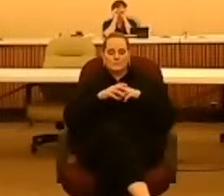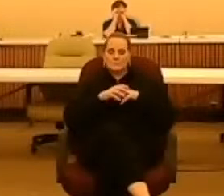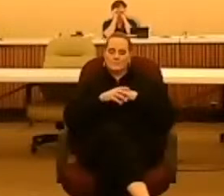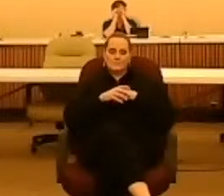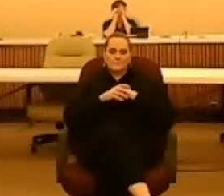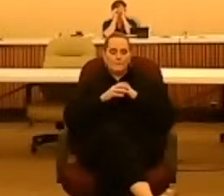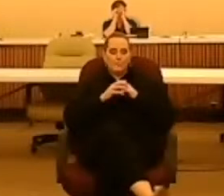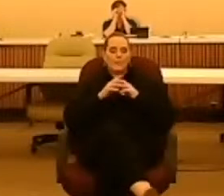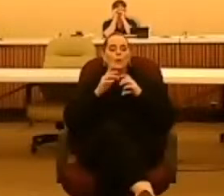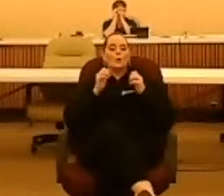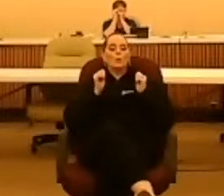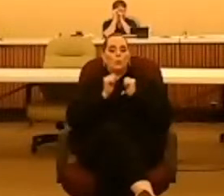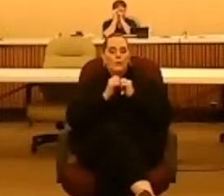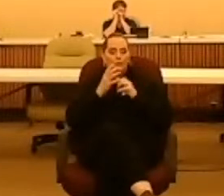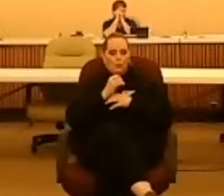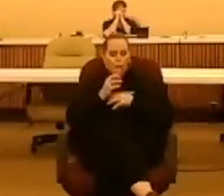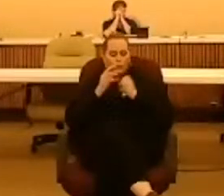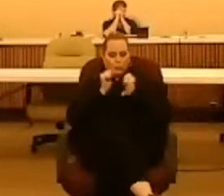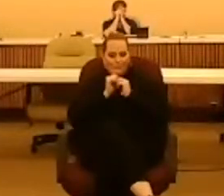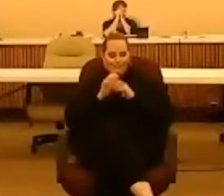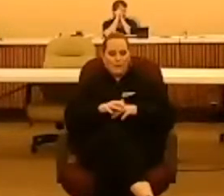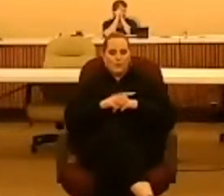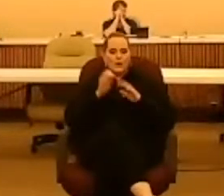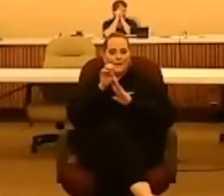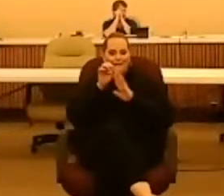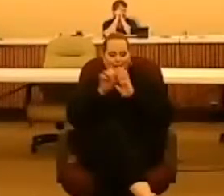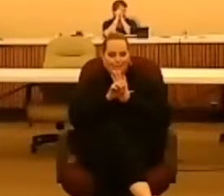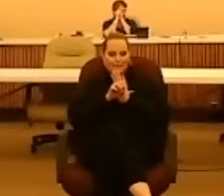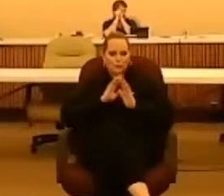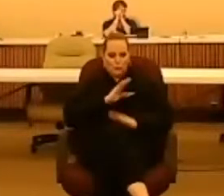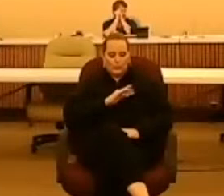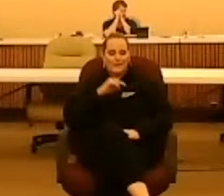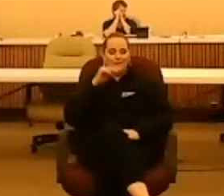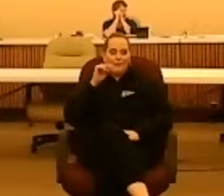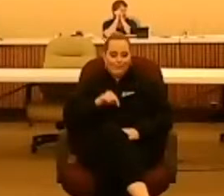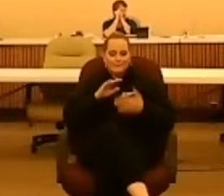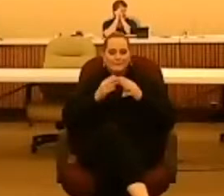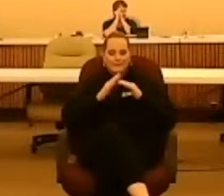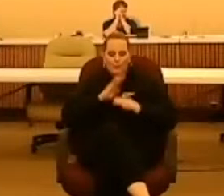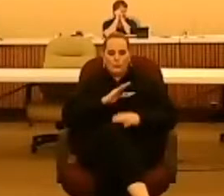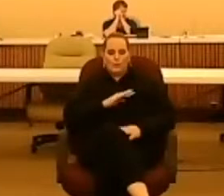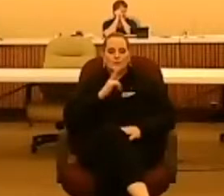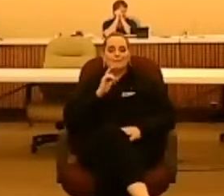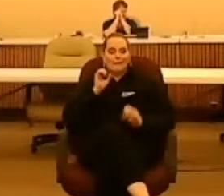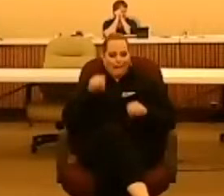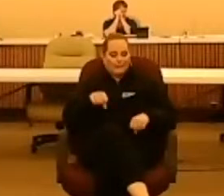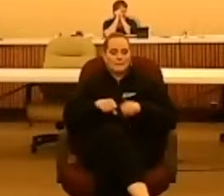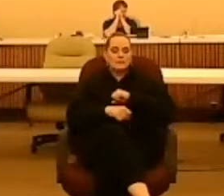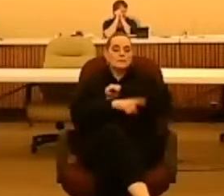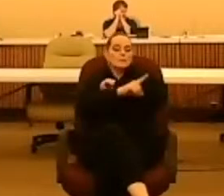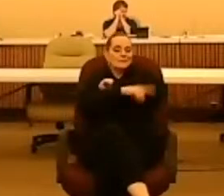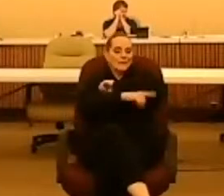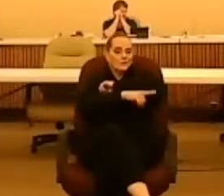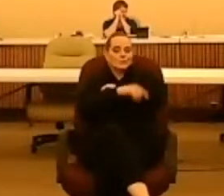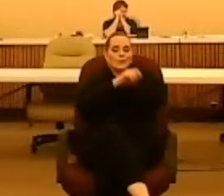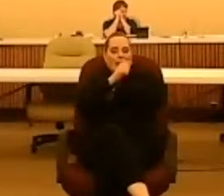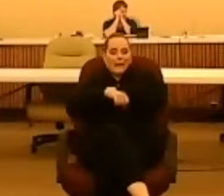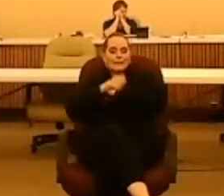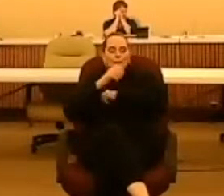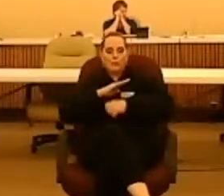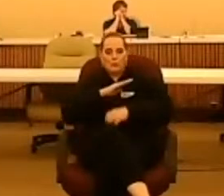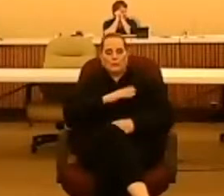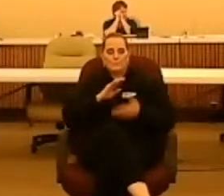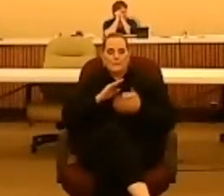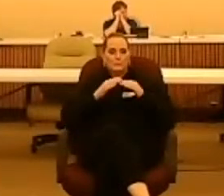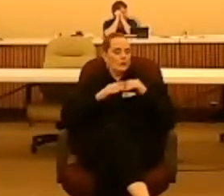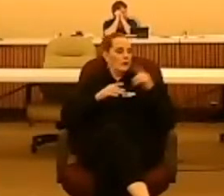Let me finish. With or without an ethics board, this town board could at any time censure any other board member. Yeah, when I think